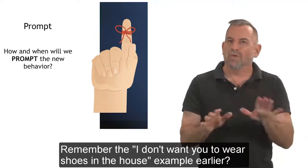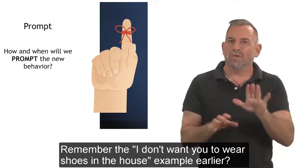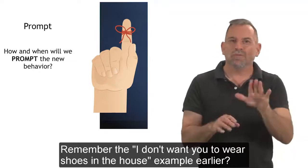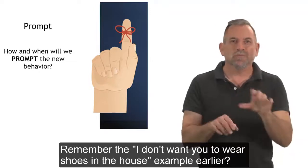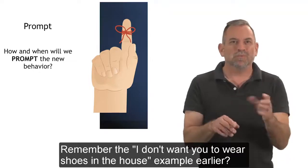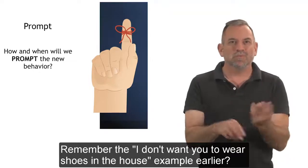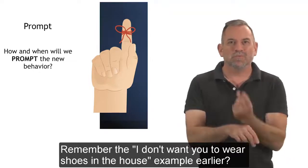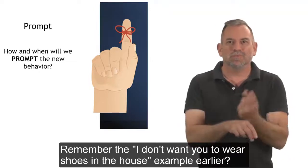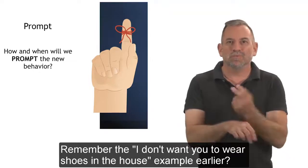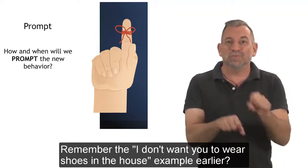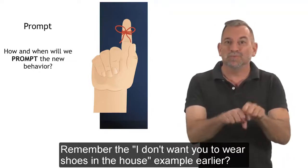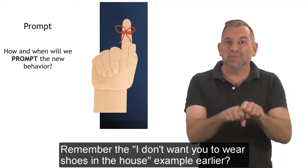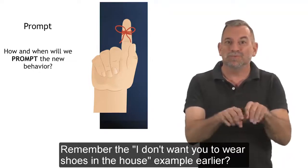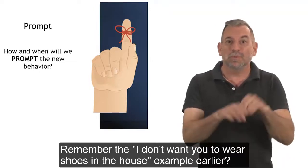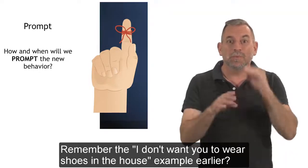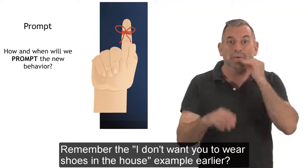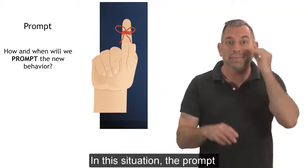in the house" example earlier?